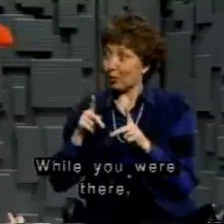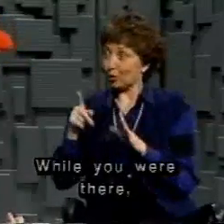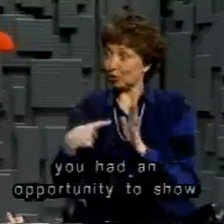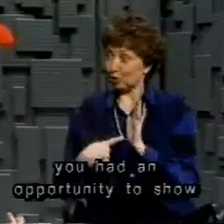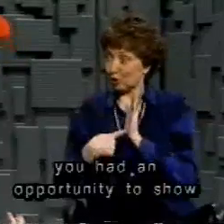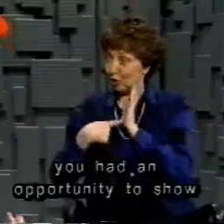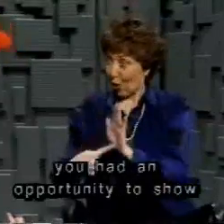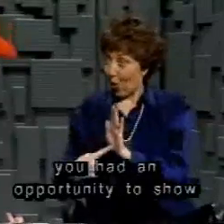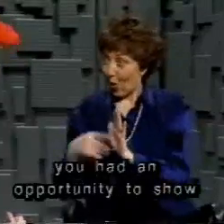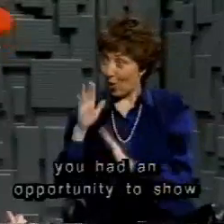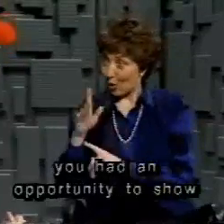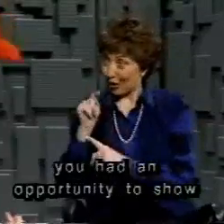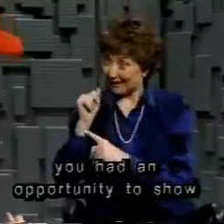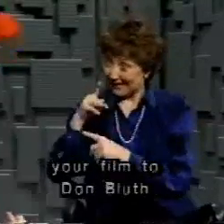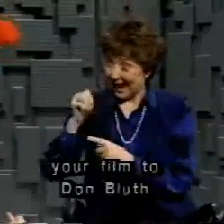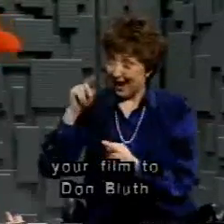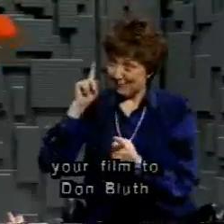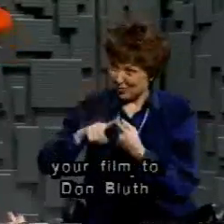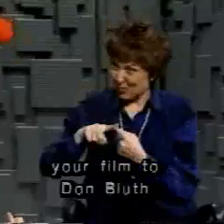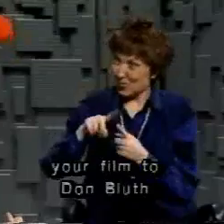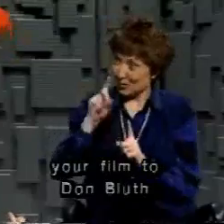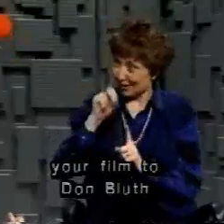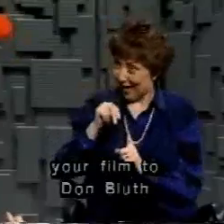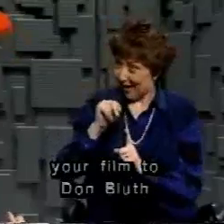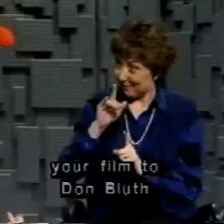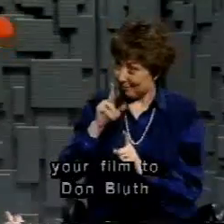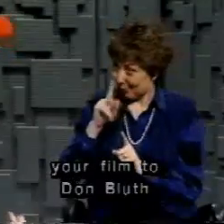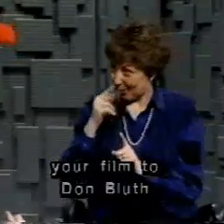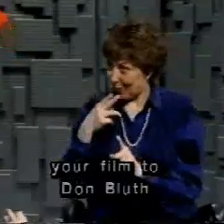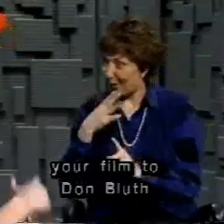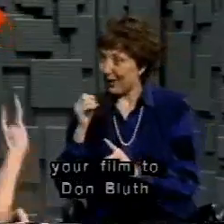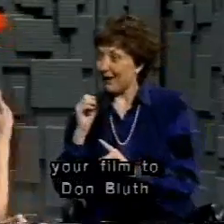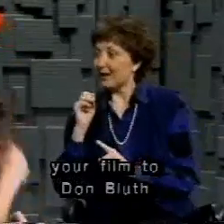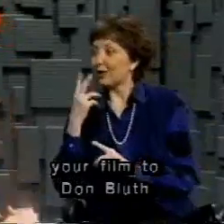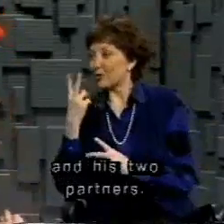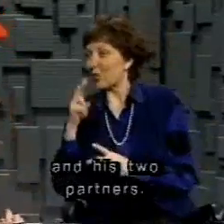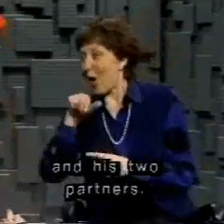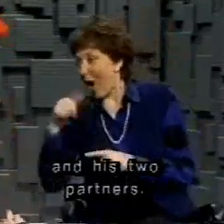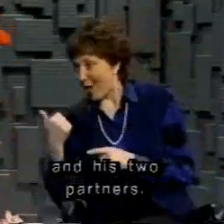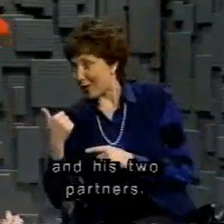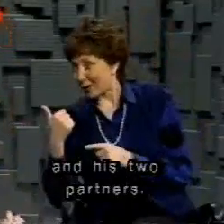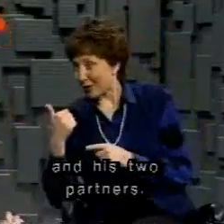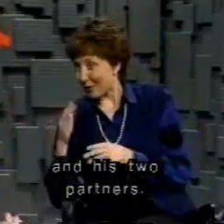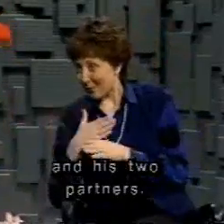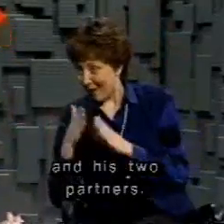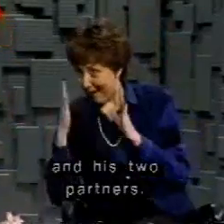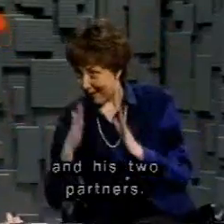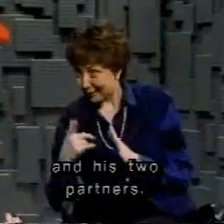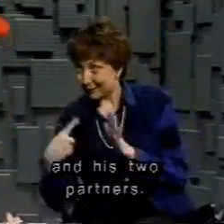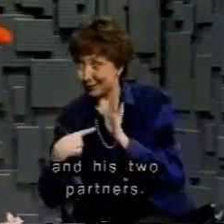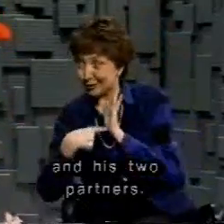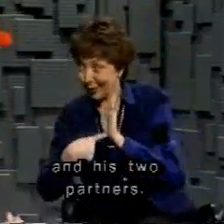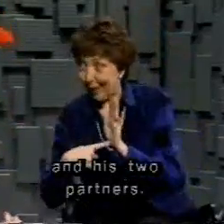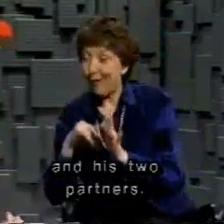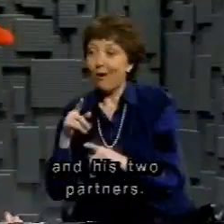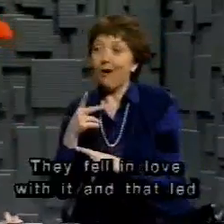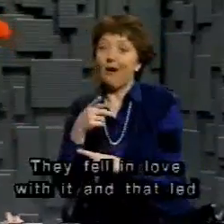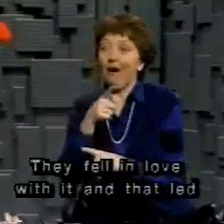an opportunity to show your film to Don Bluth and his two partners. They fell in love with